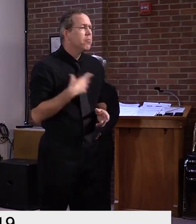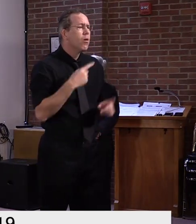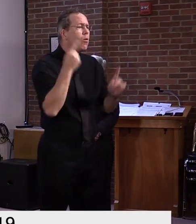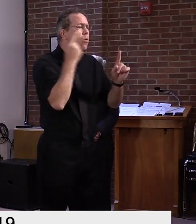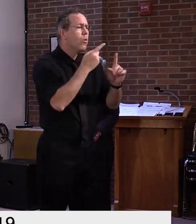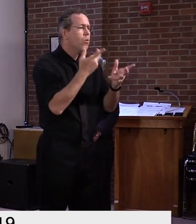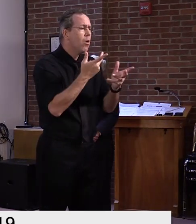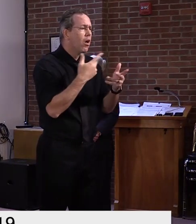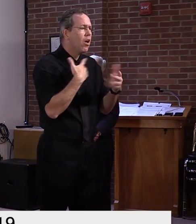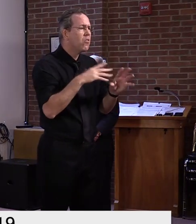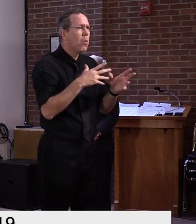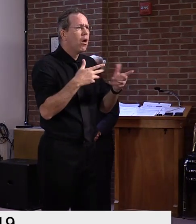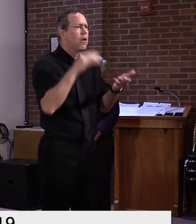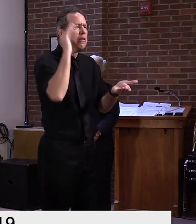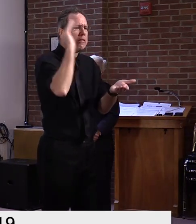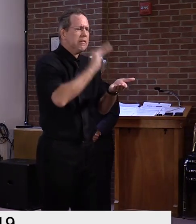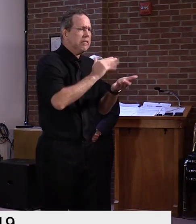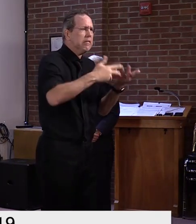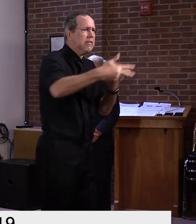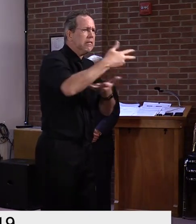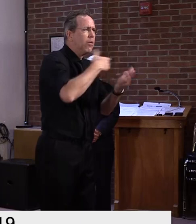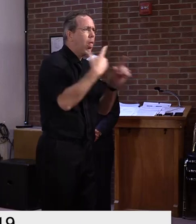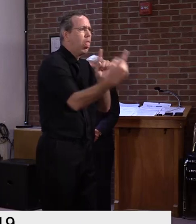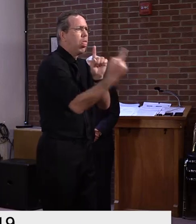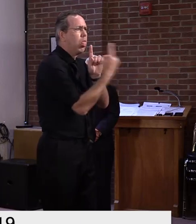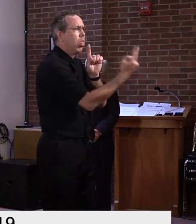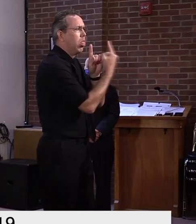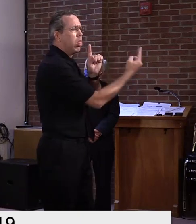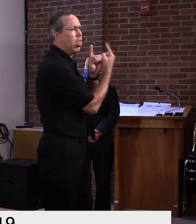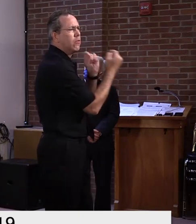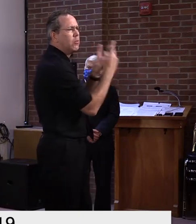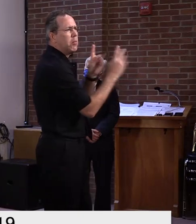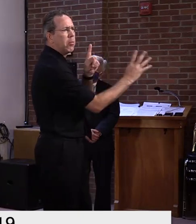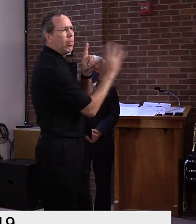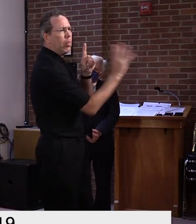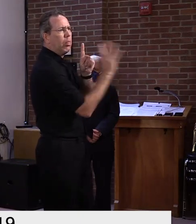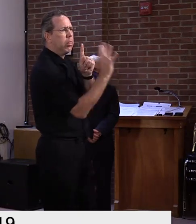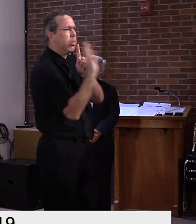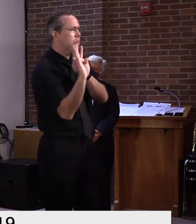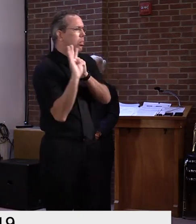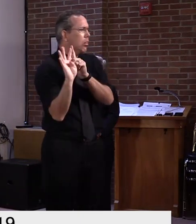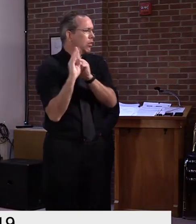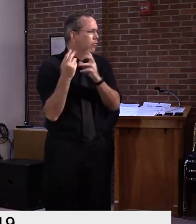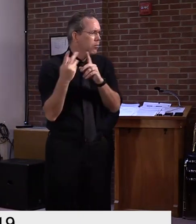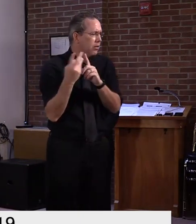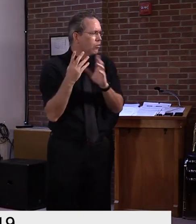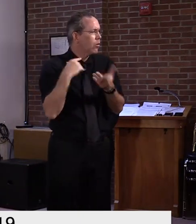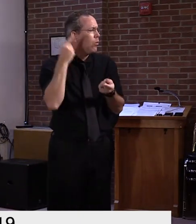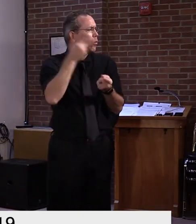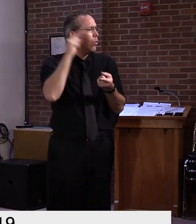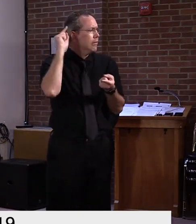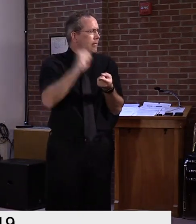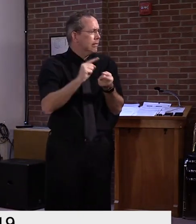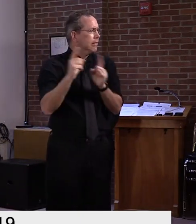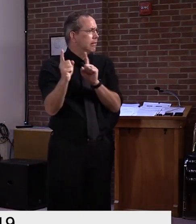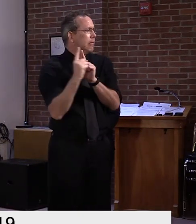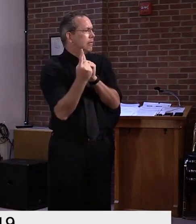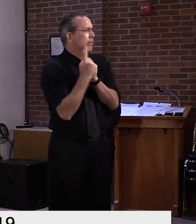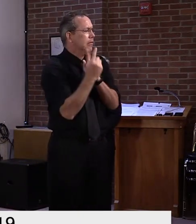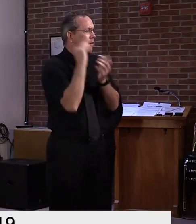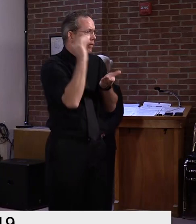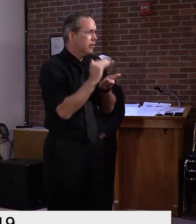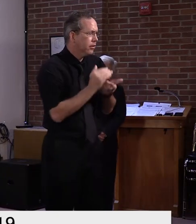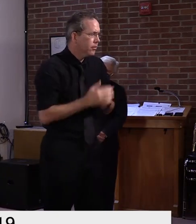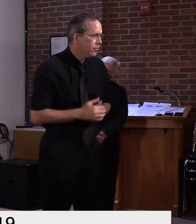amongst all of our population. So I think that, again, municipalities